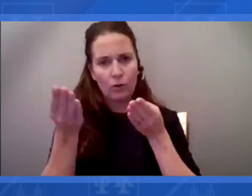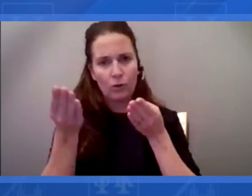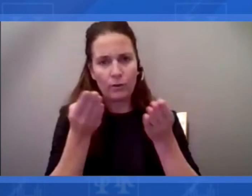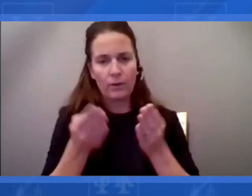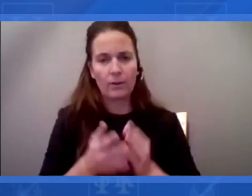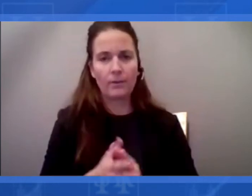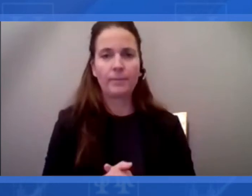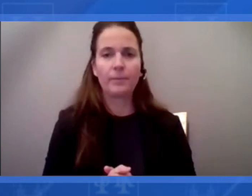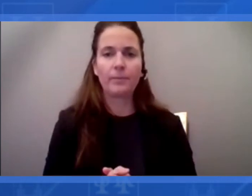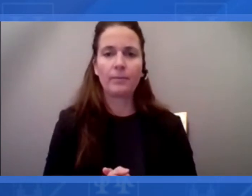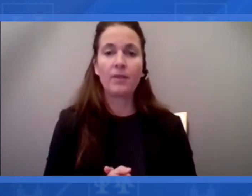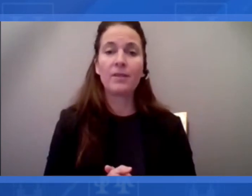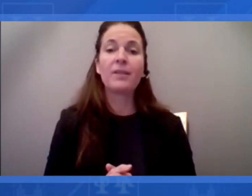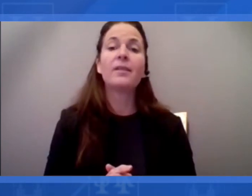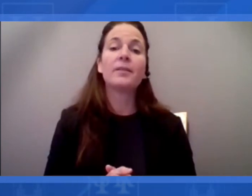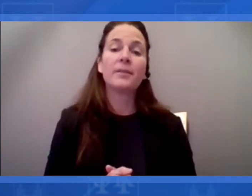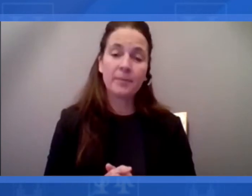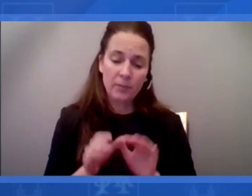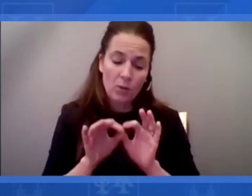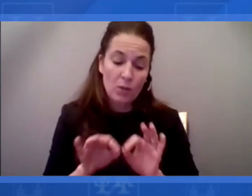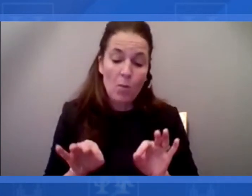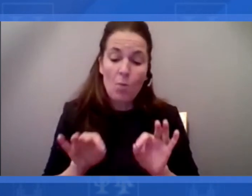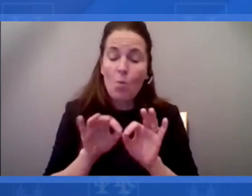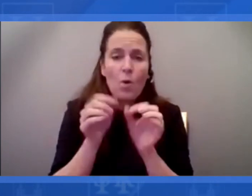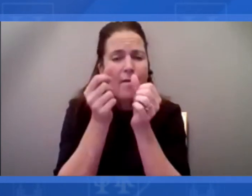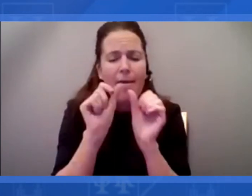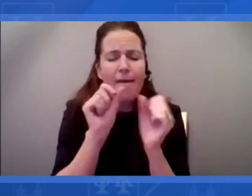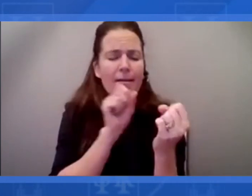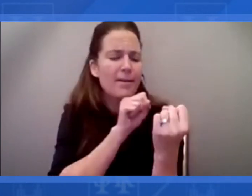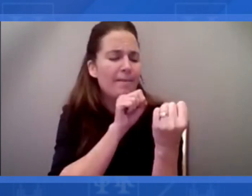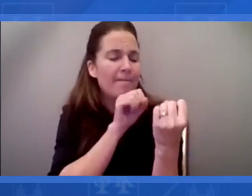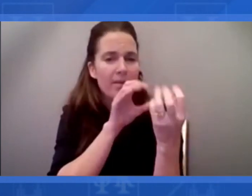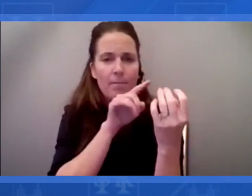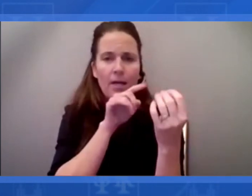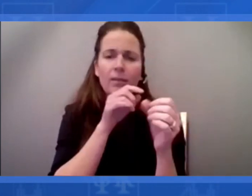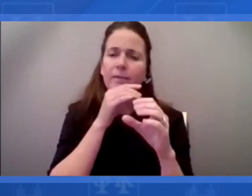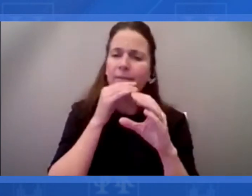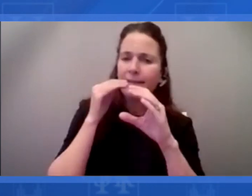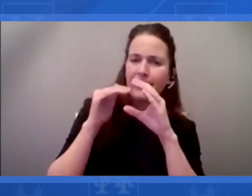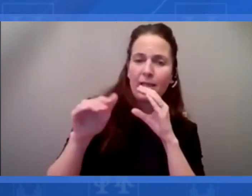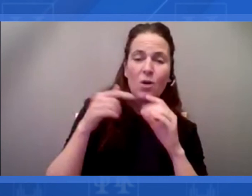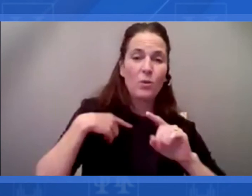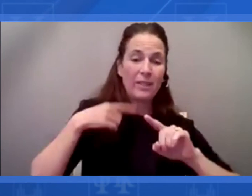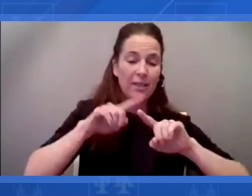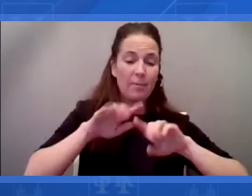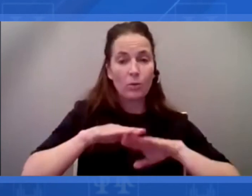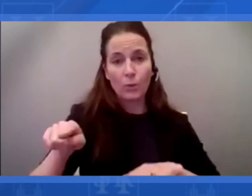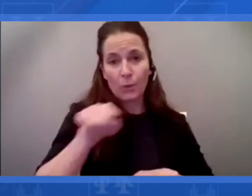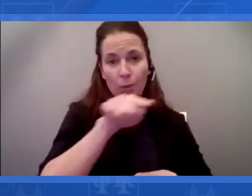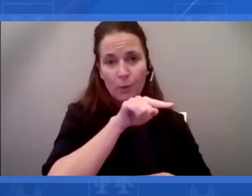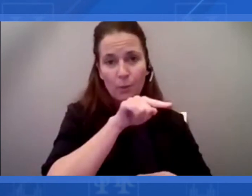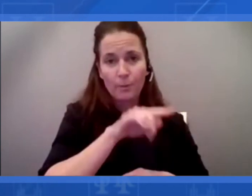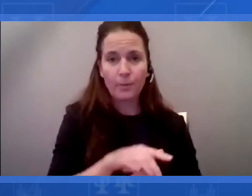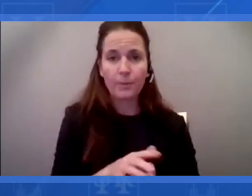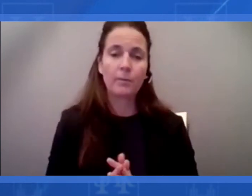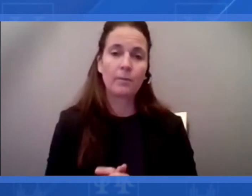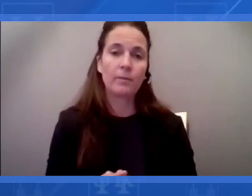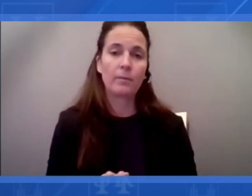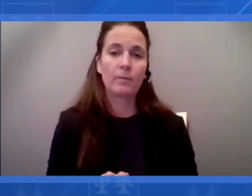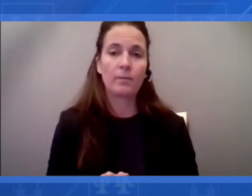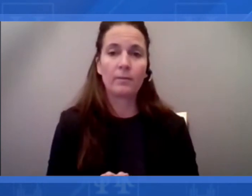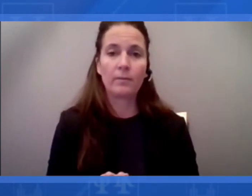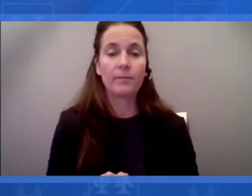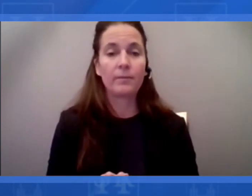customer service feedback as well. In addition to our operational capacity, we also know that